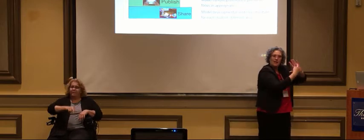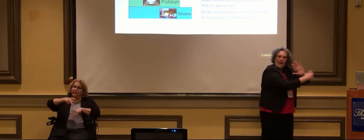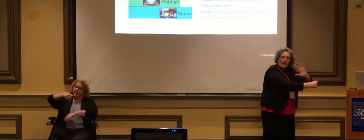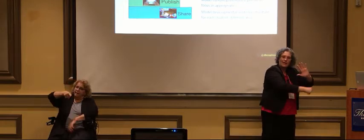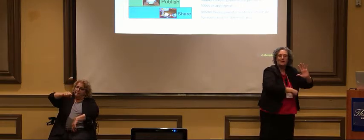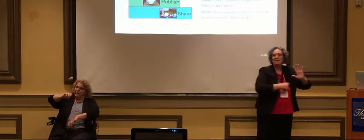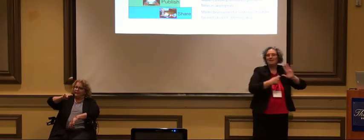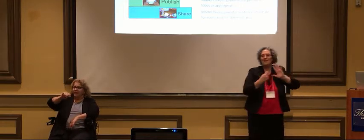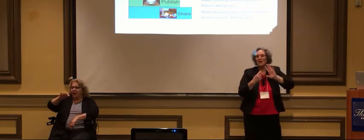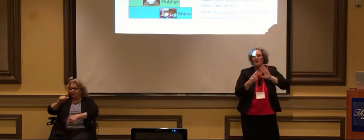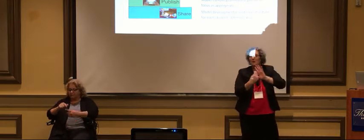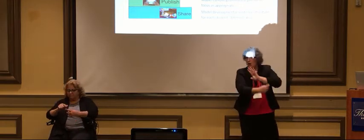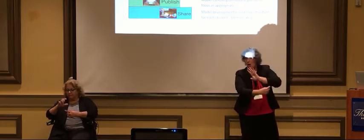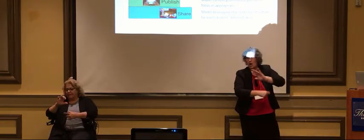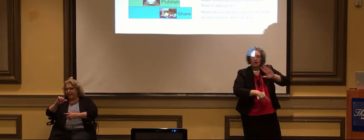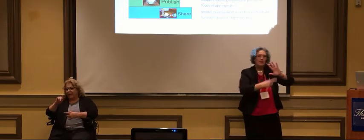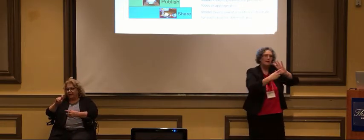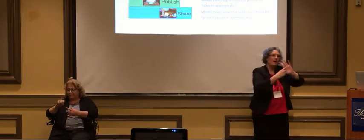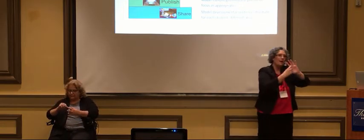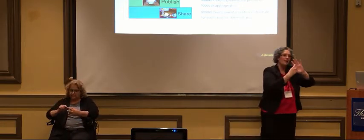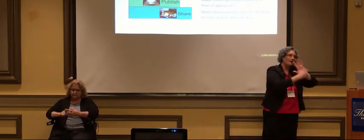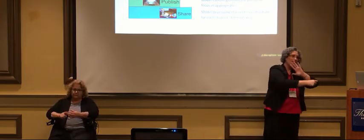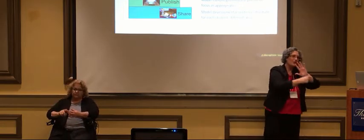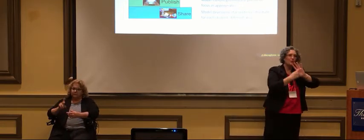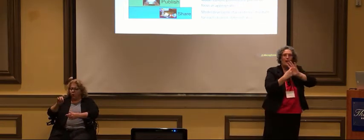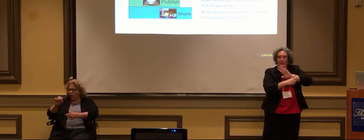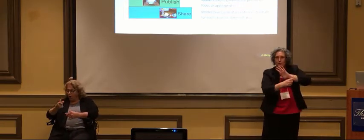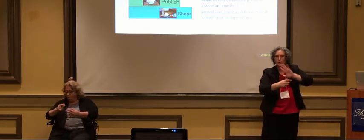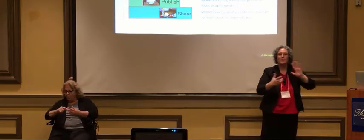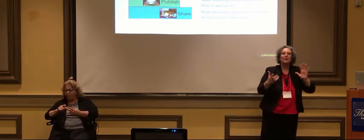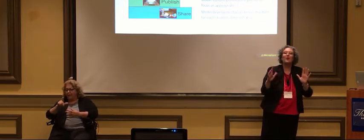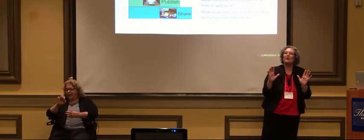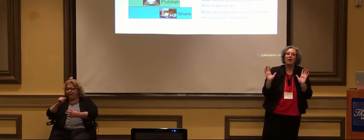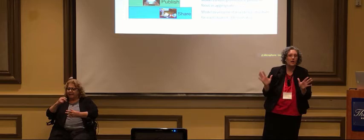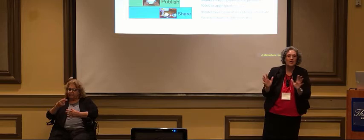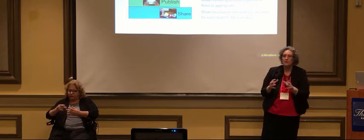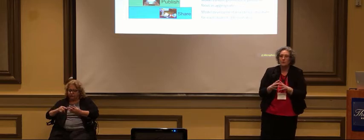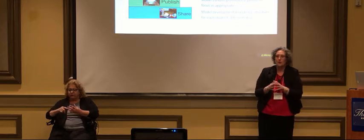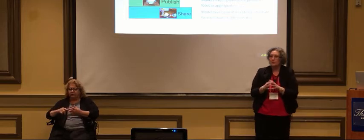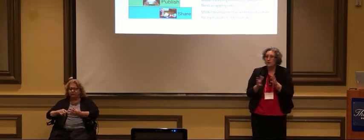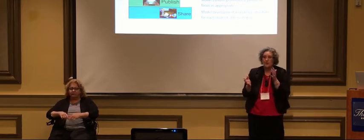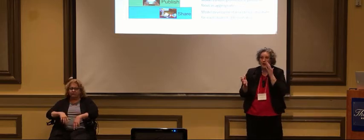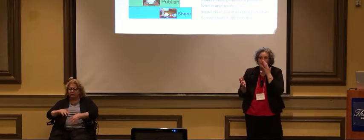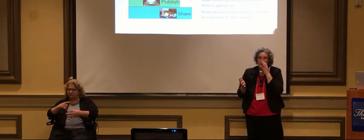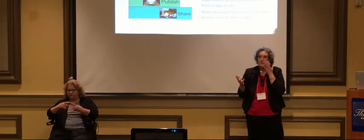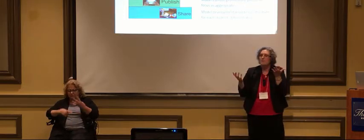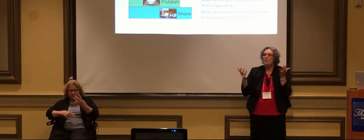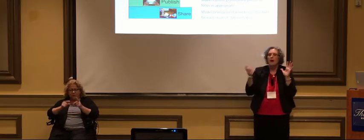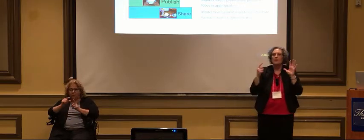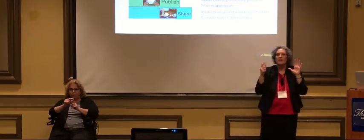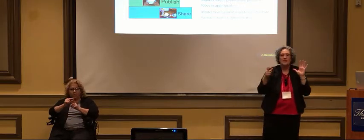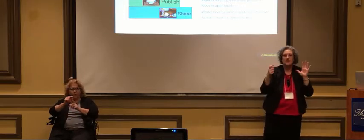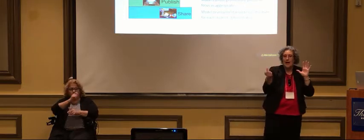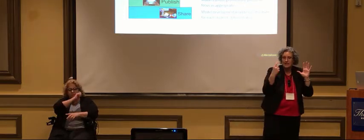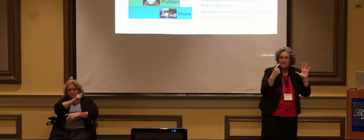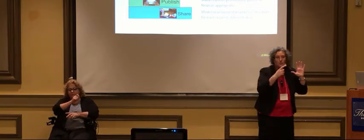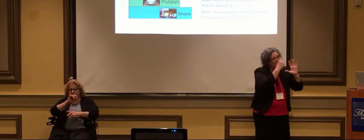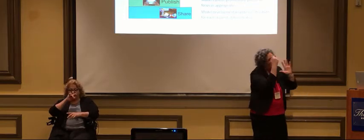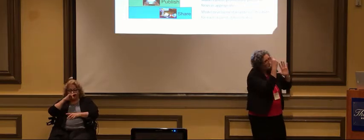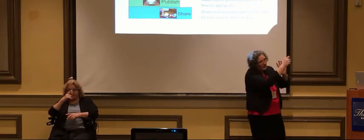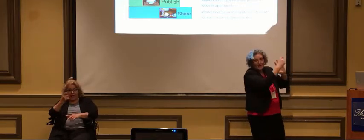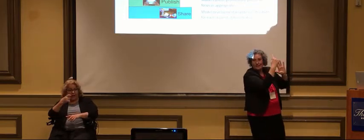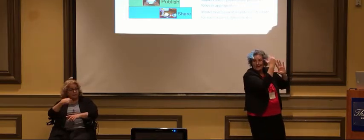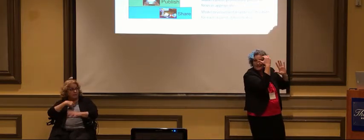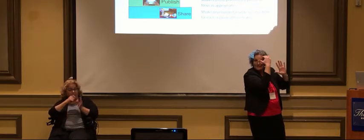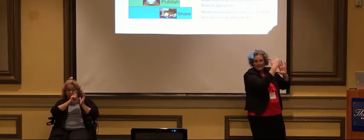pinata, cake, you know, dog, leash, bathroom, you know, all kinds of words are there. But the kids ask it